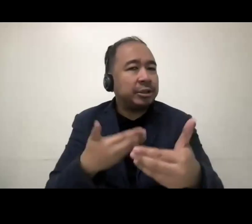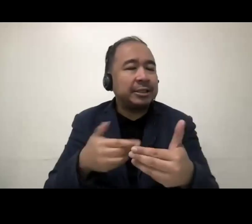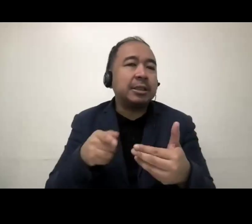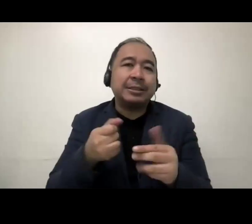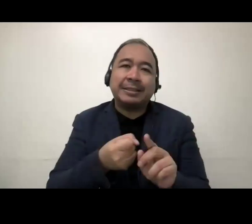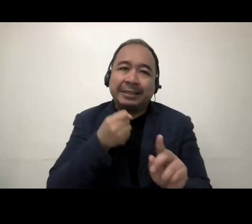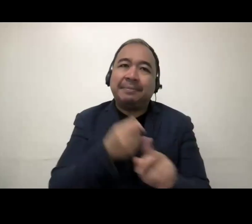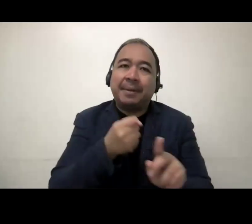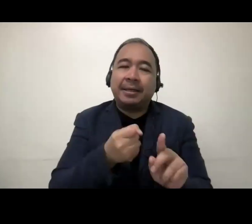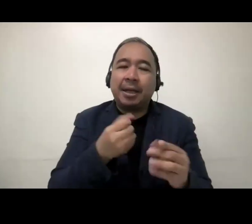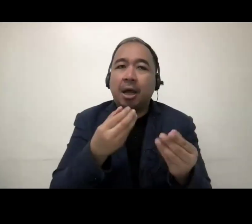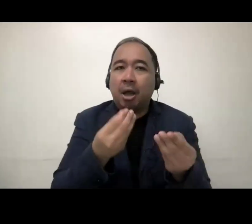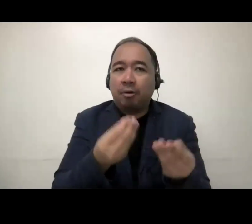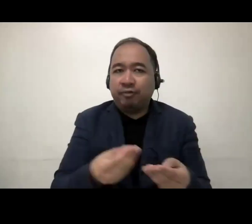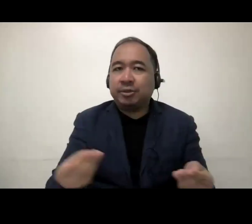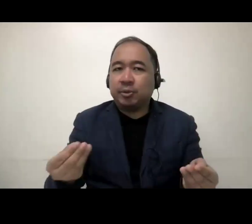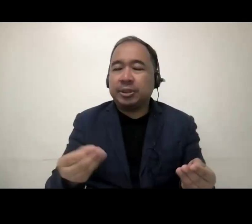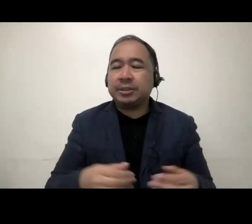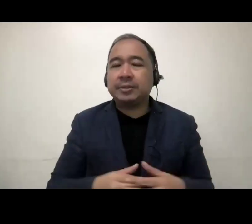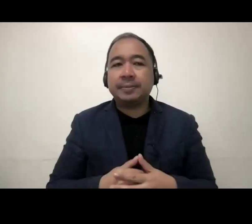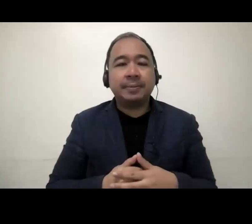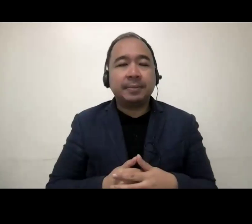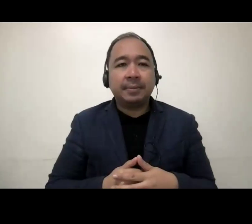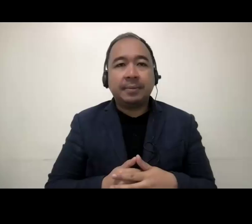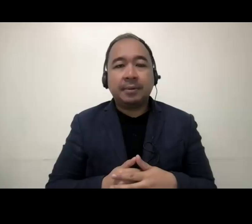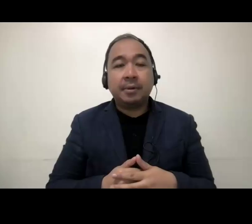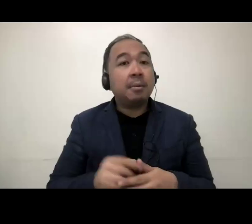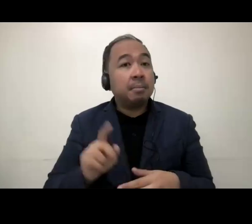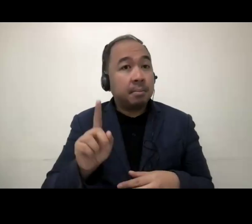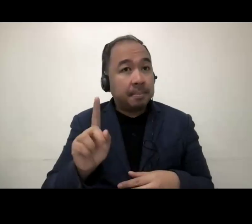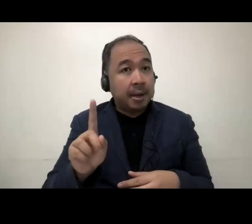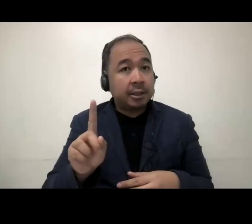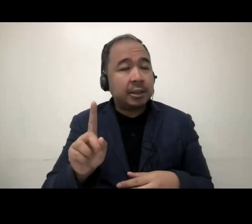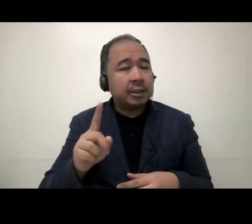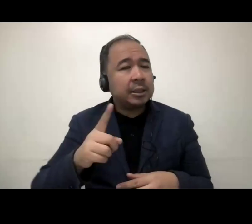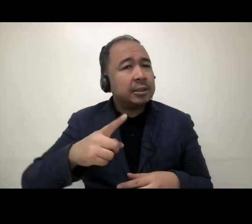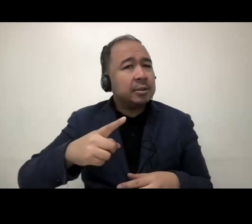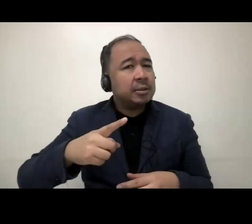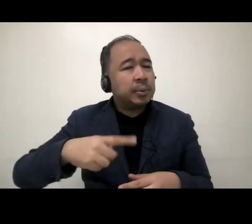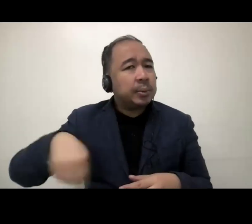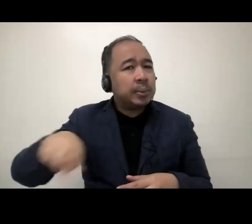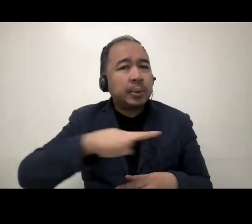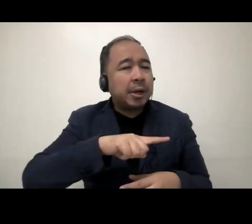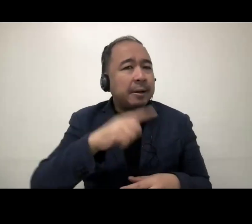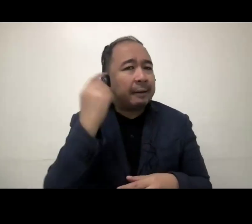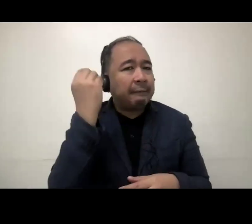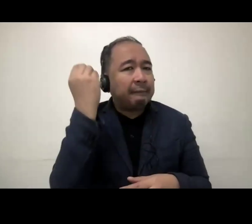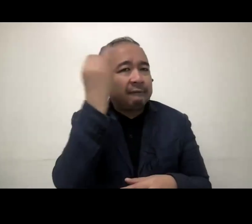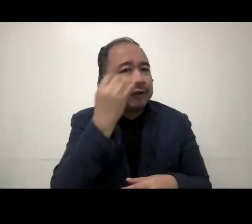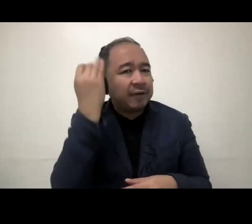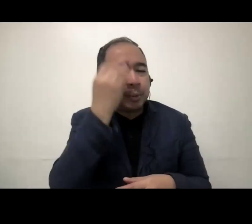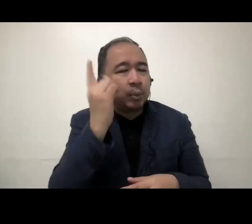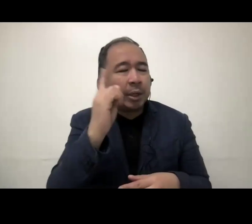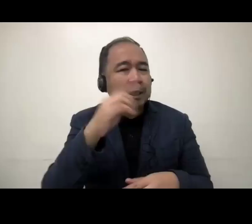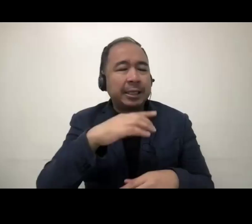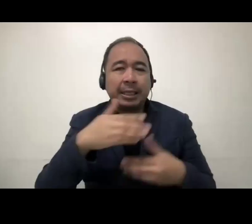on resources as well. But it also, I think, makes us need to think about the timeframes within